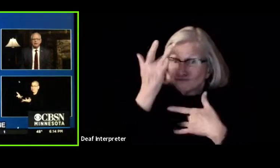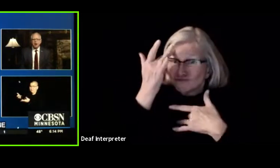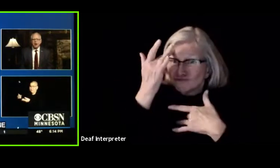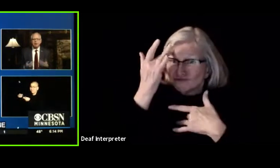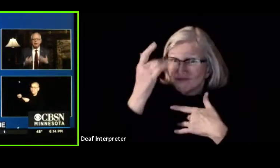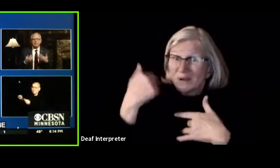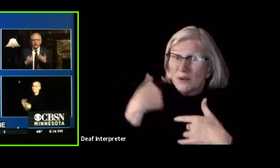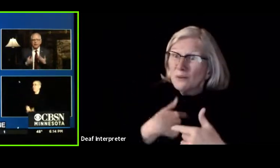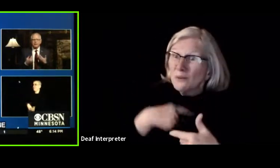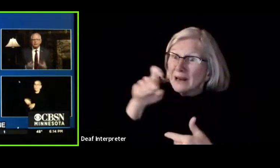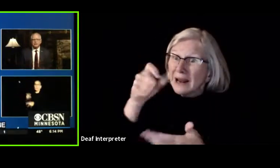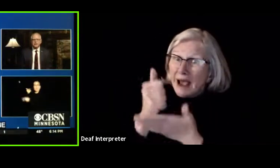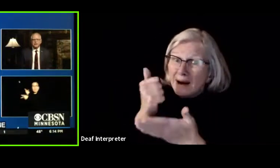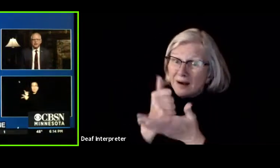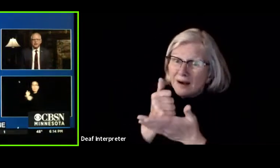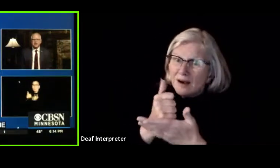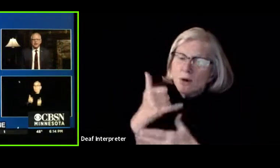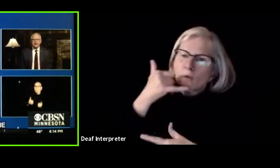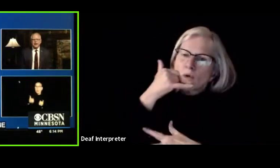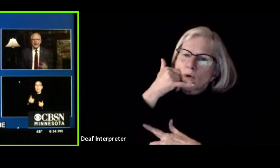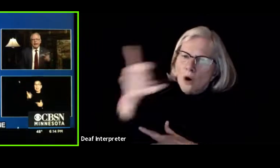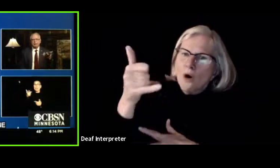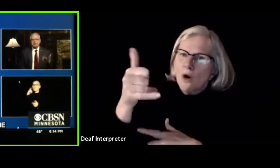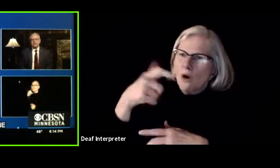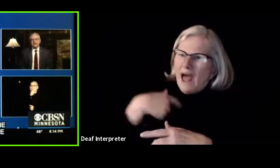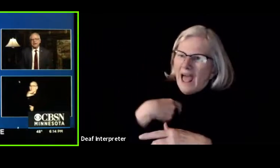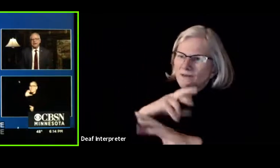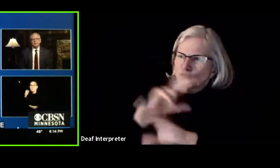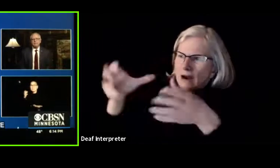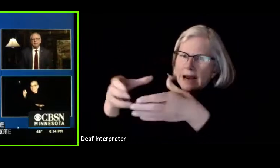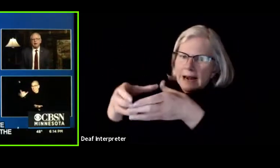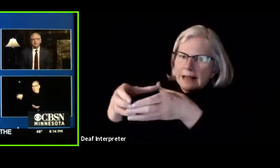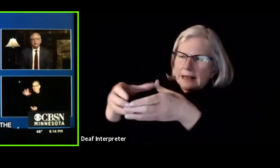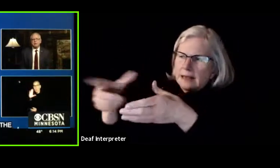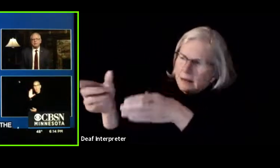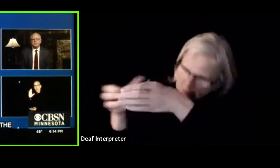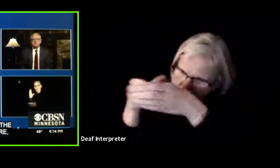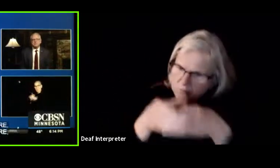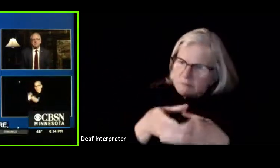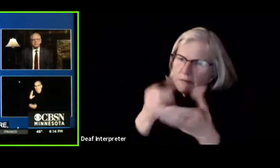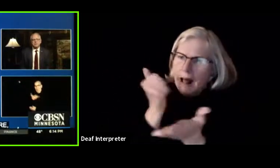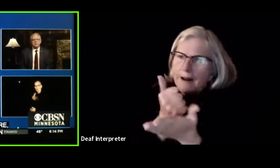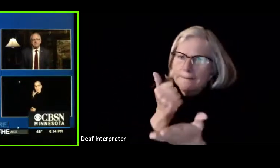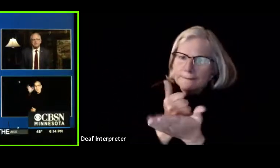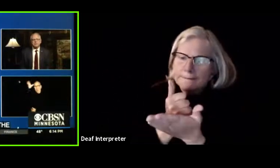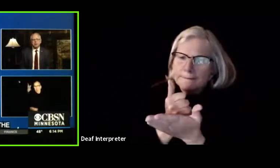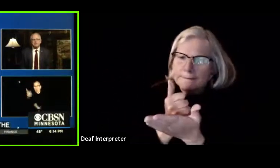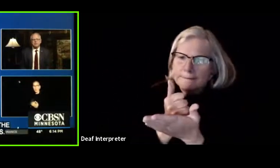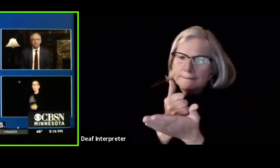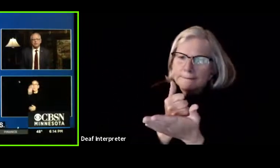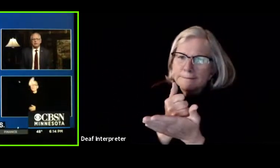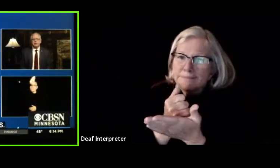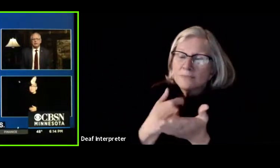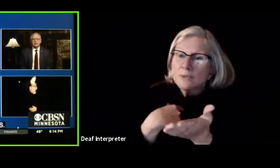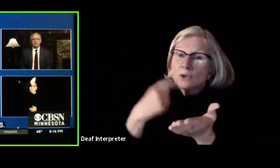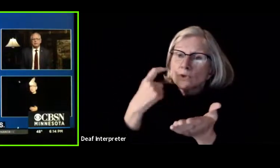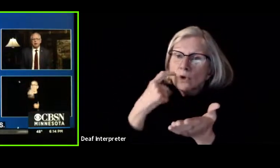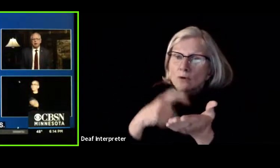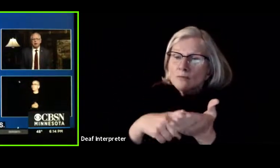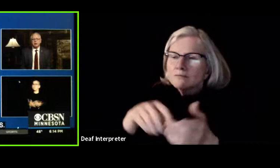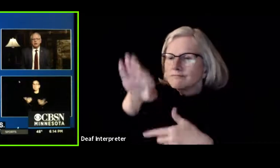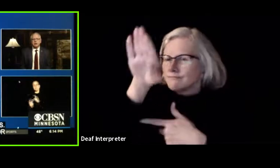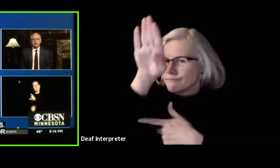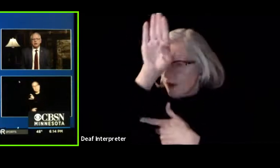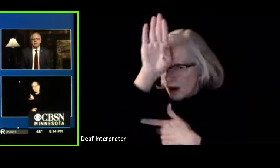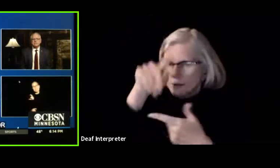of our parents. And we're seeing now fire departments, police departments are being hit incredibly